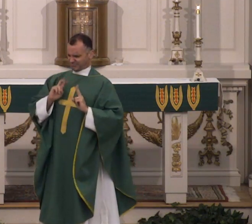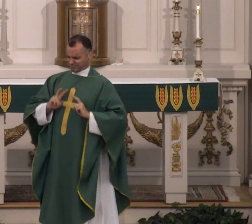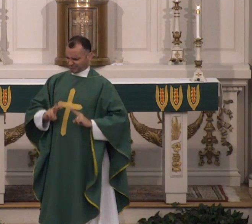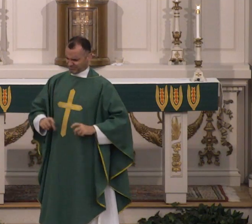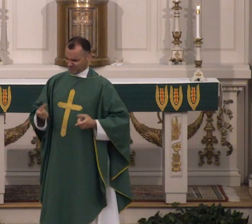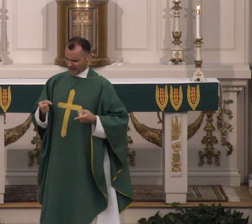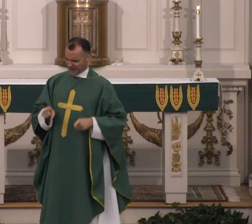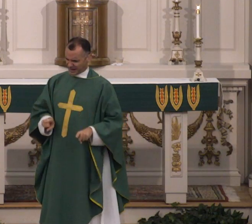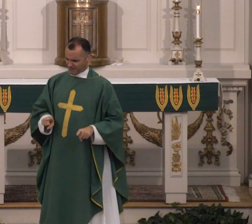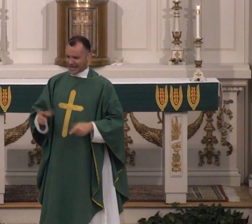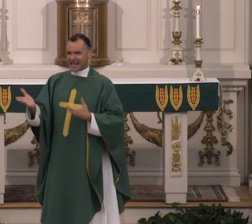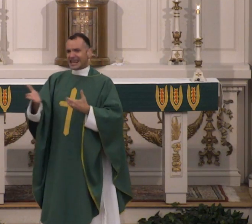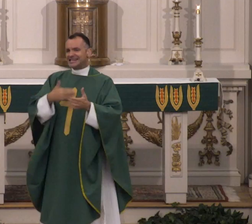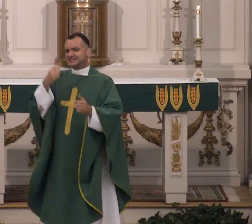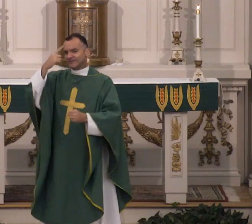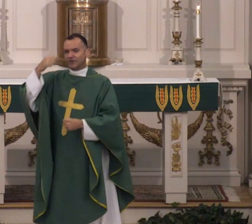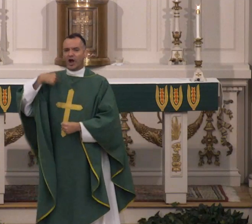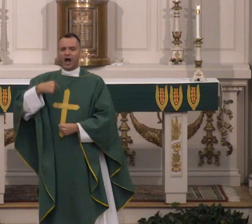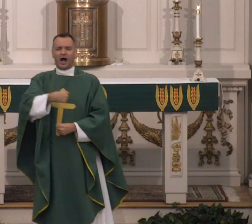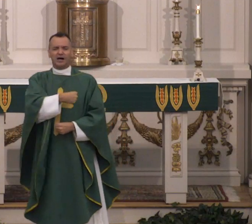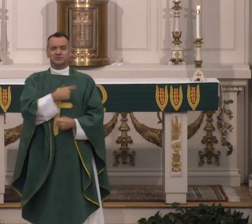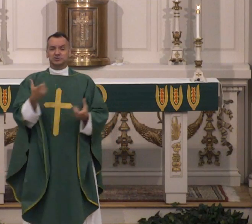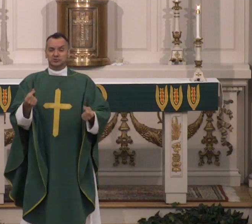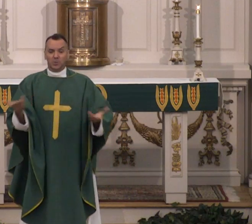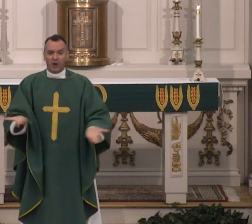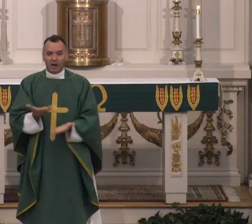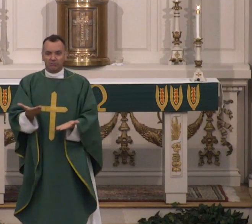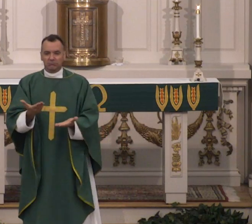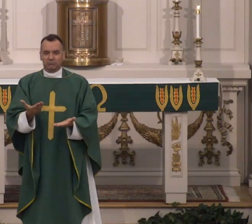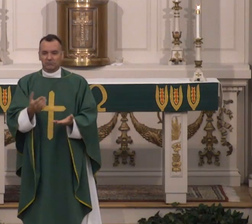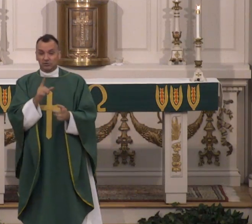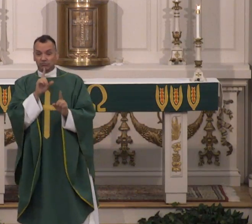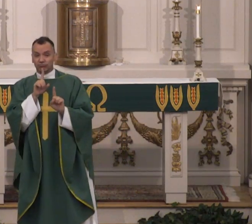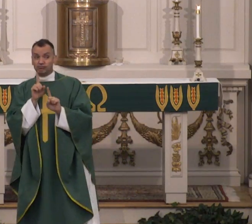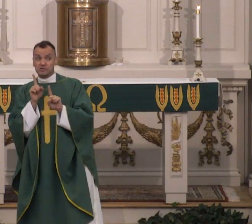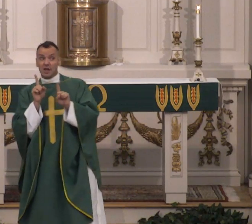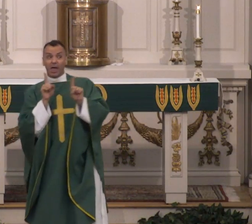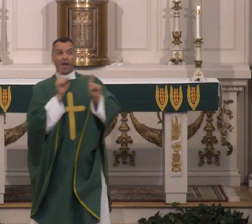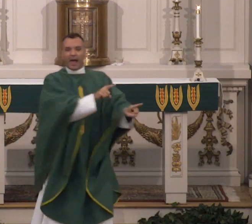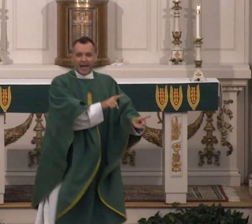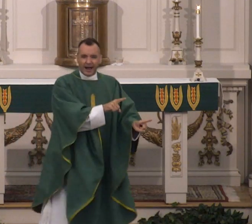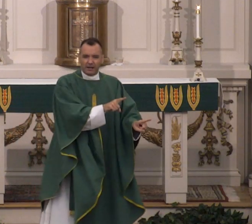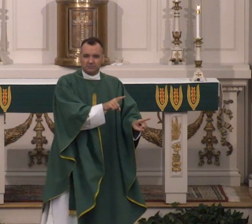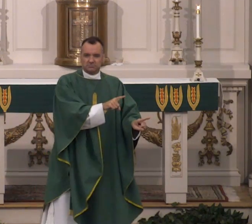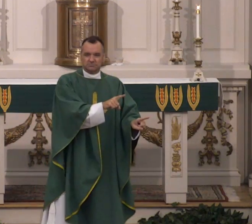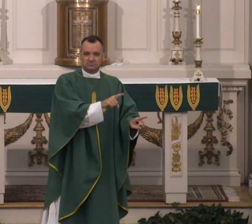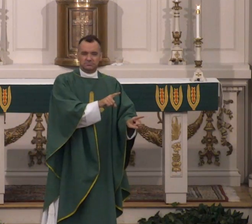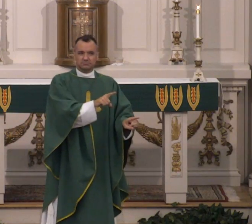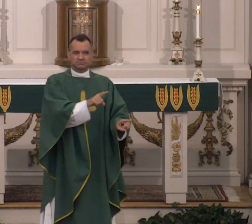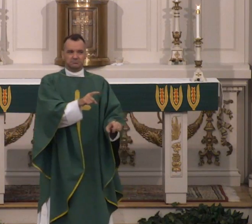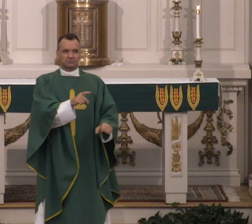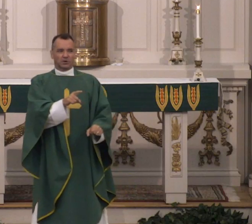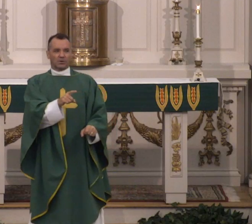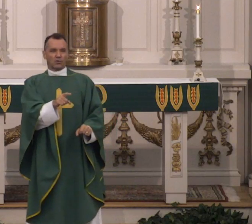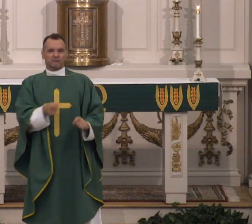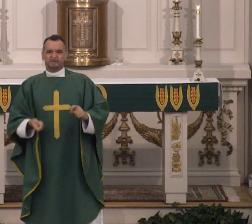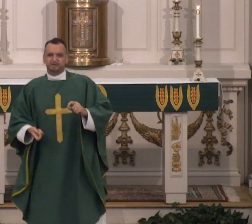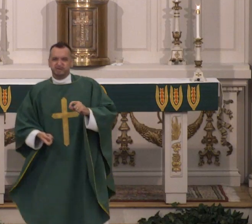know, we have to take a good look at our own selves, at our lives.